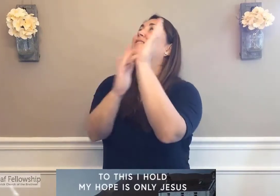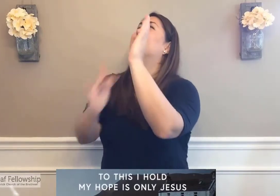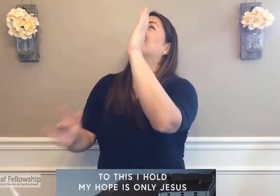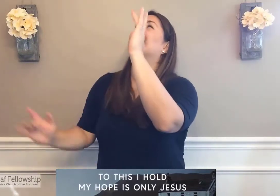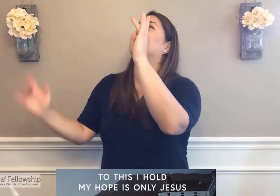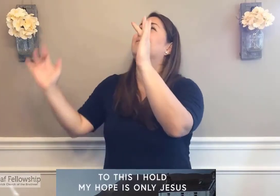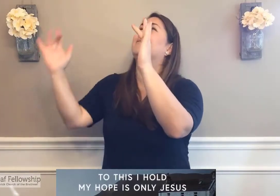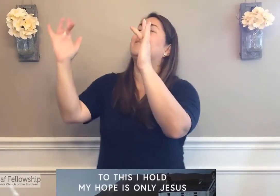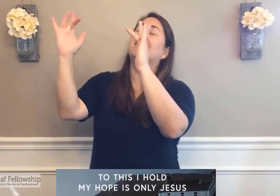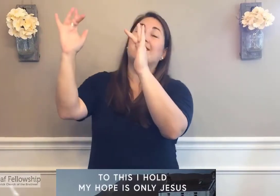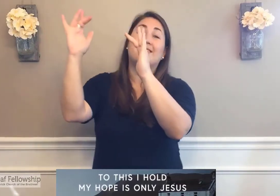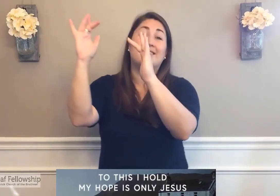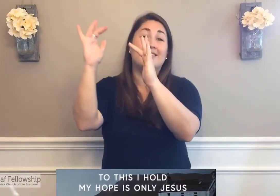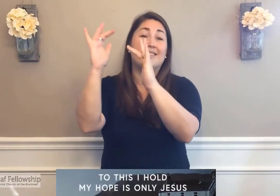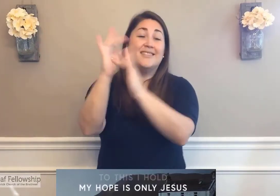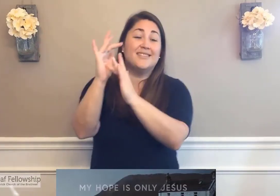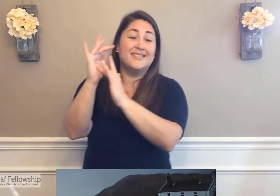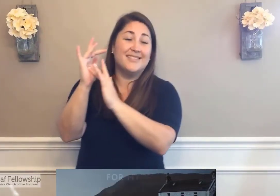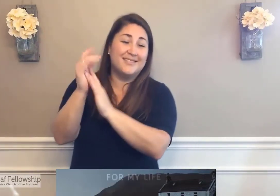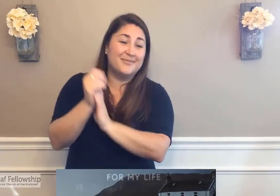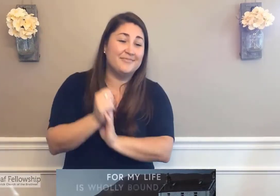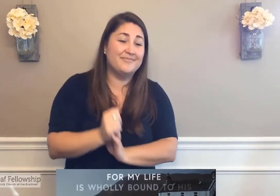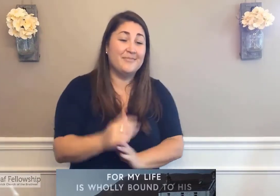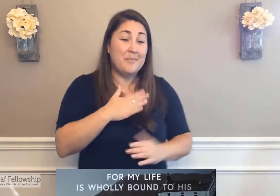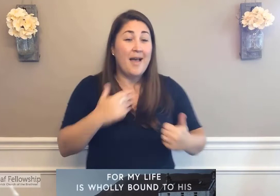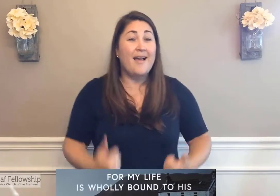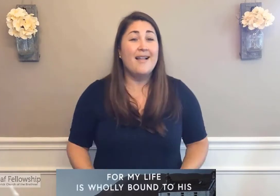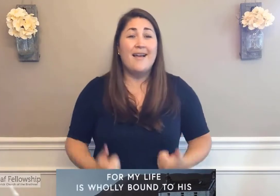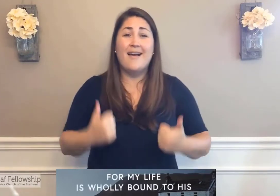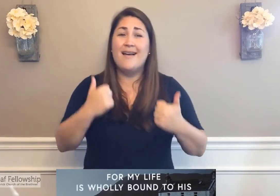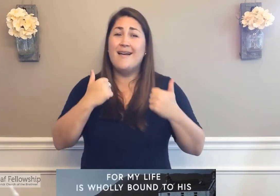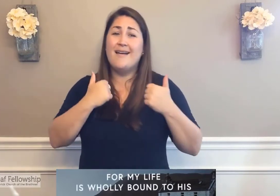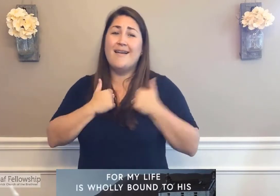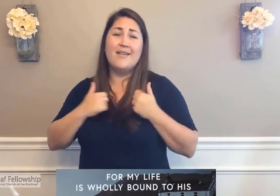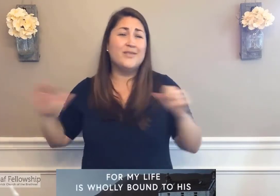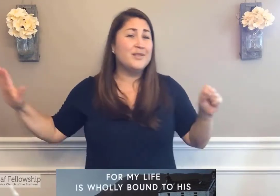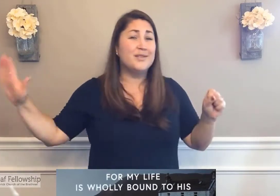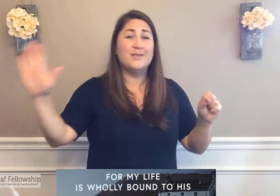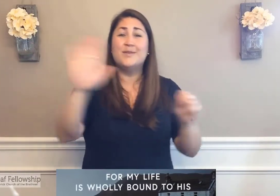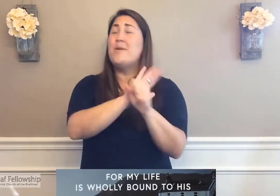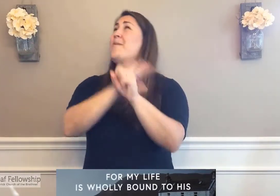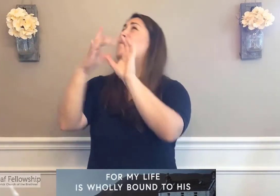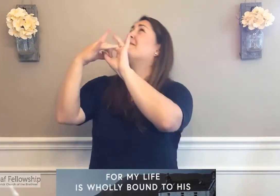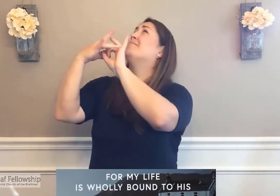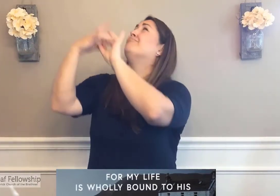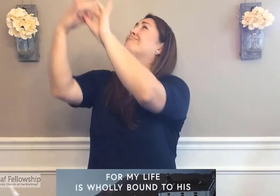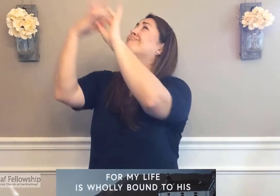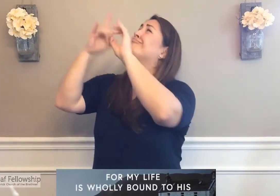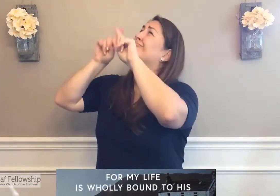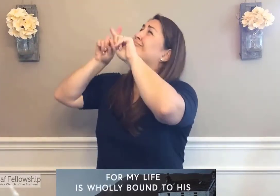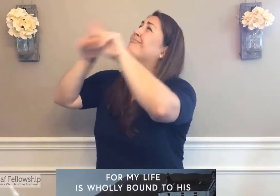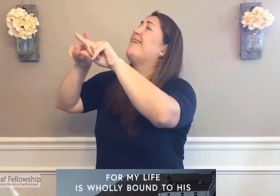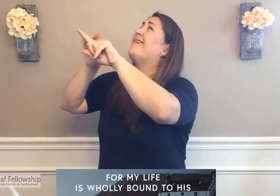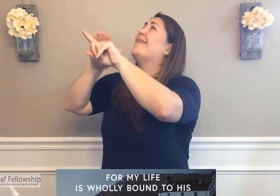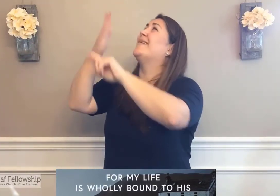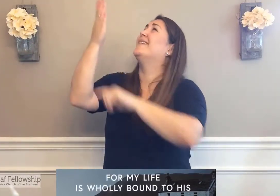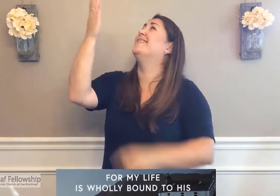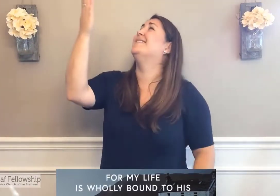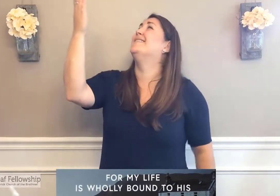only Jesus. For my life is wholly bound to His.